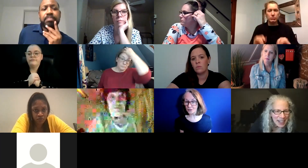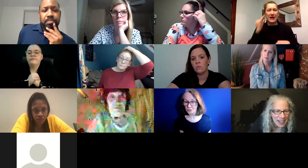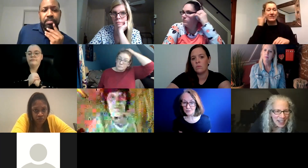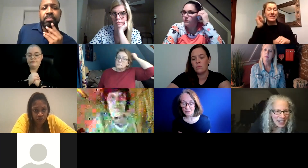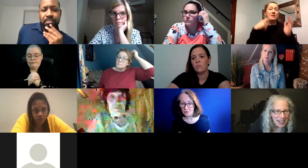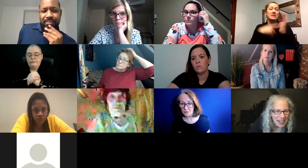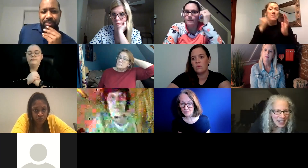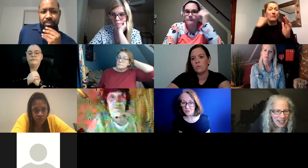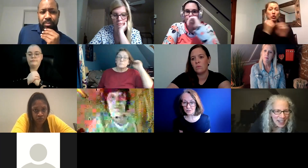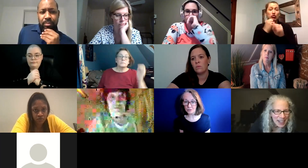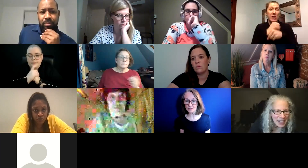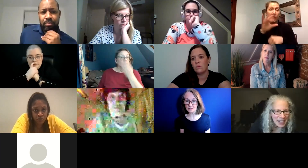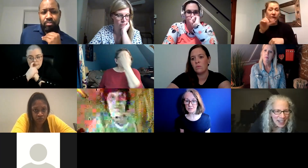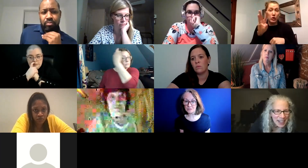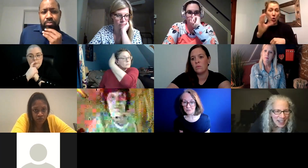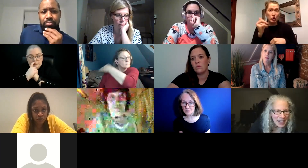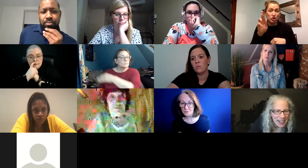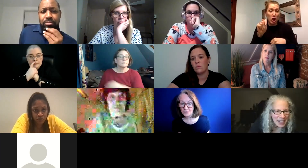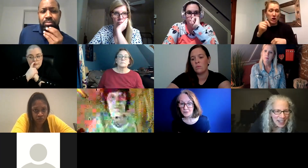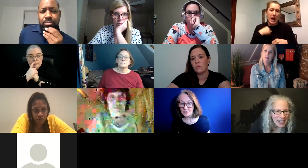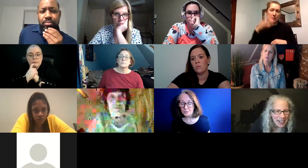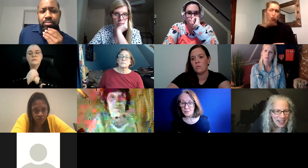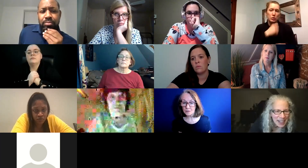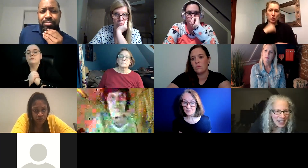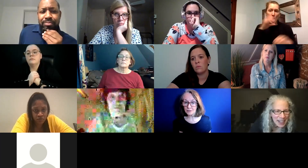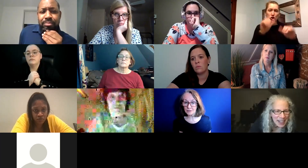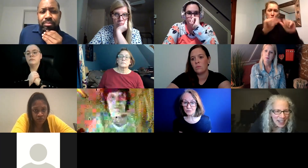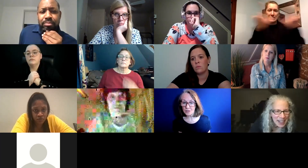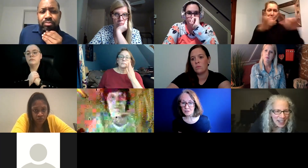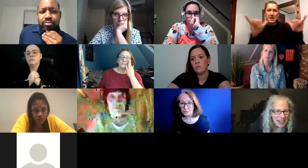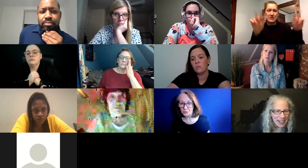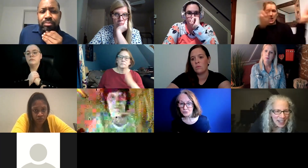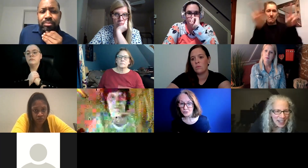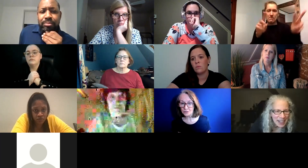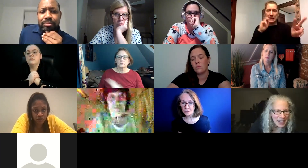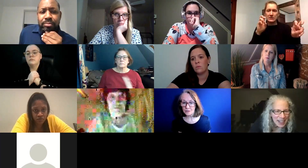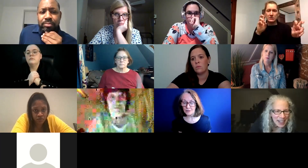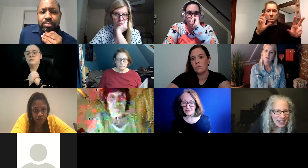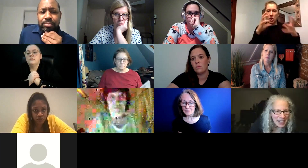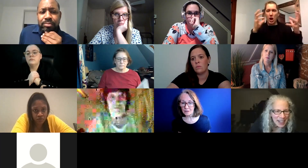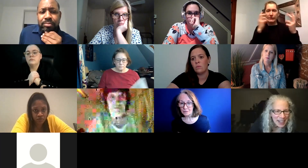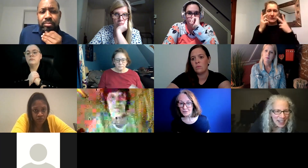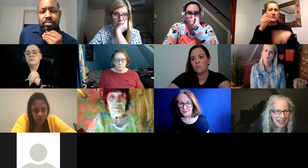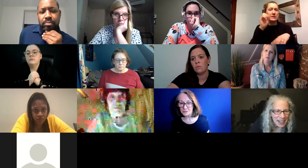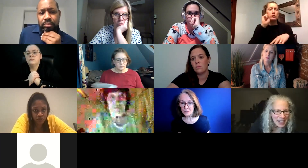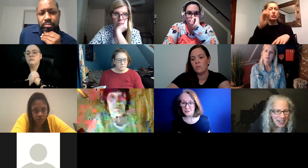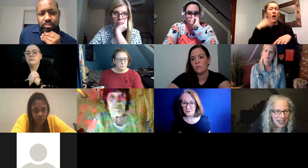gathering, thinking, writing that's necessary. Maybe like creating a flow chart. I guess that helps